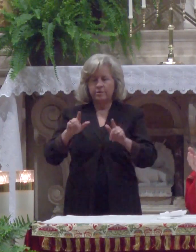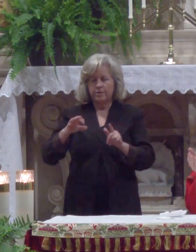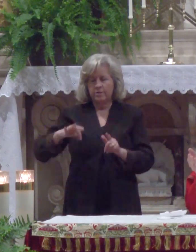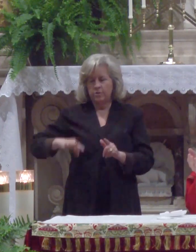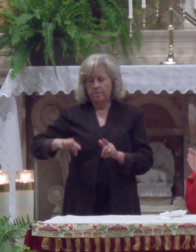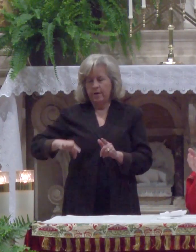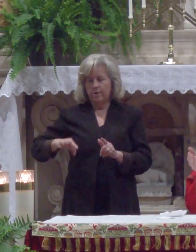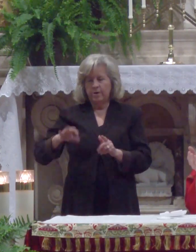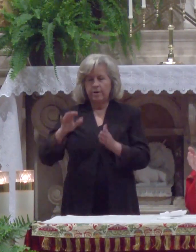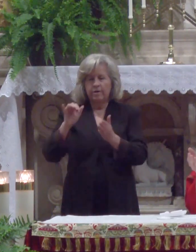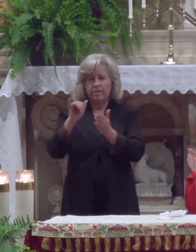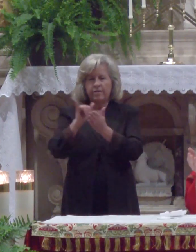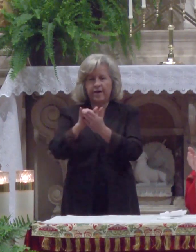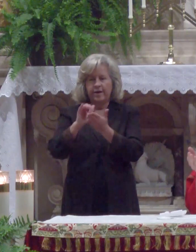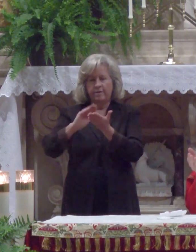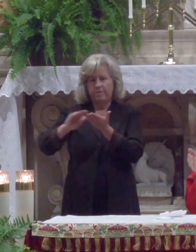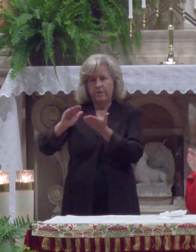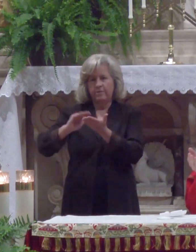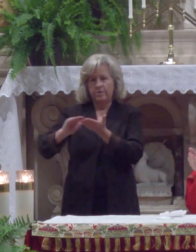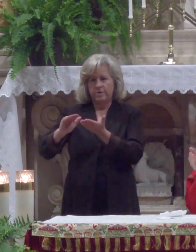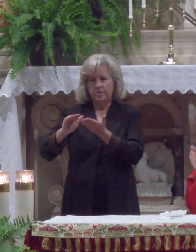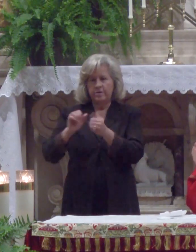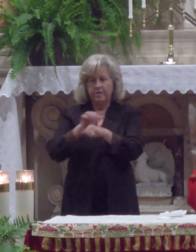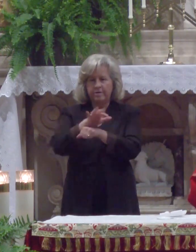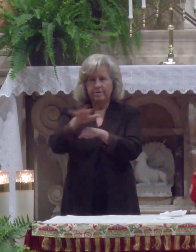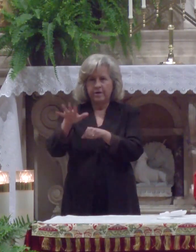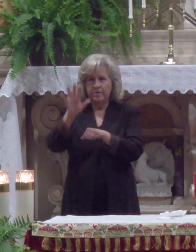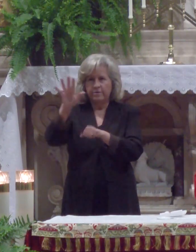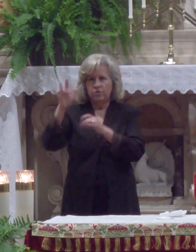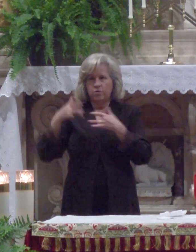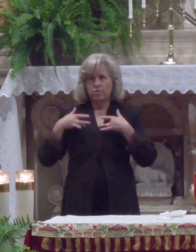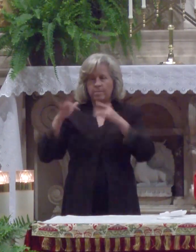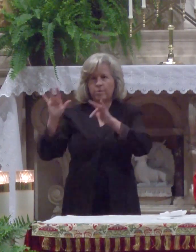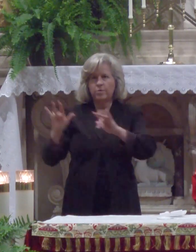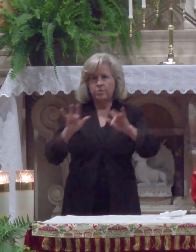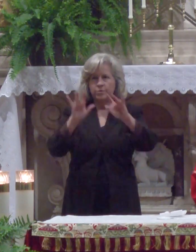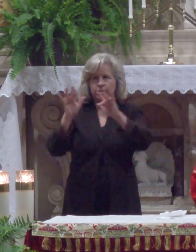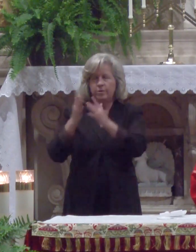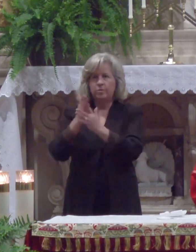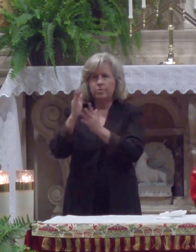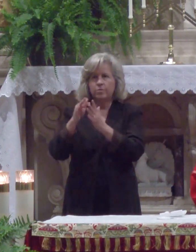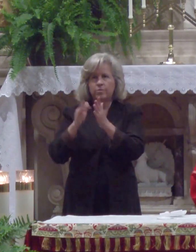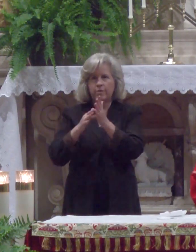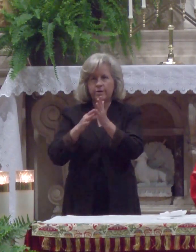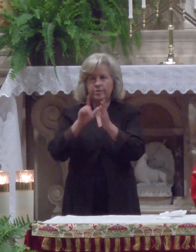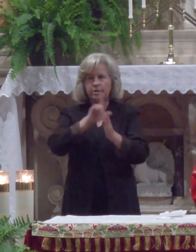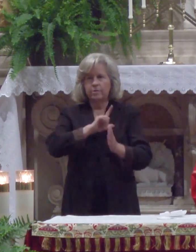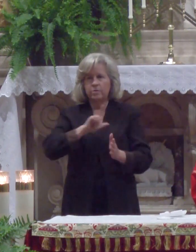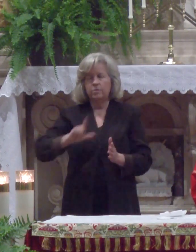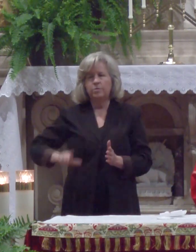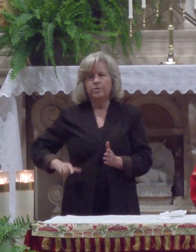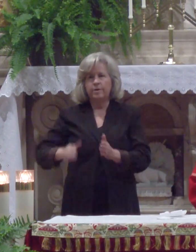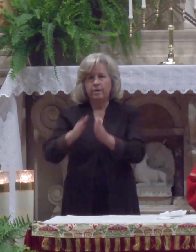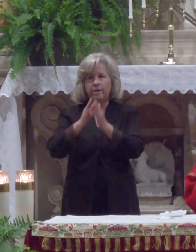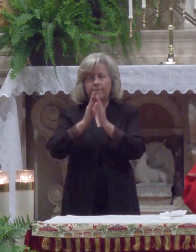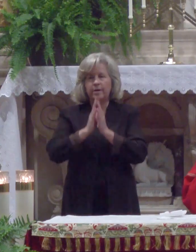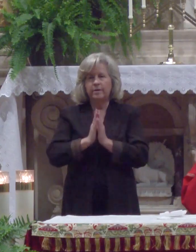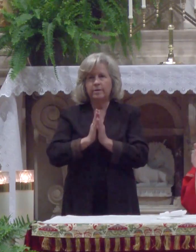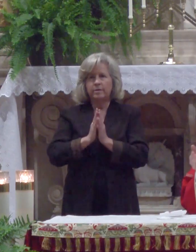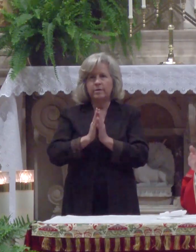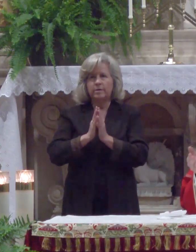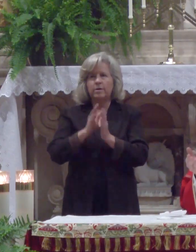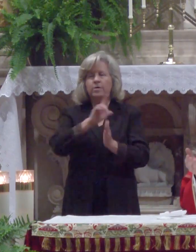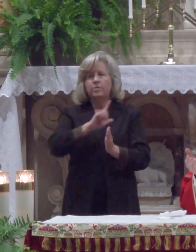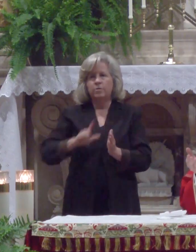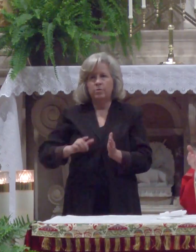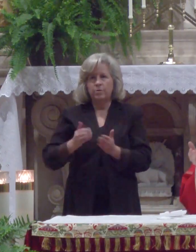feel already the effects of your mercy through Christ our Lord. Amen. The Lord be with